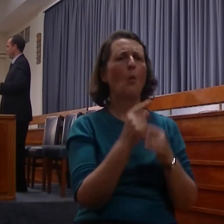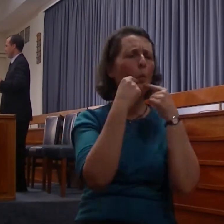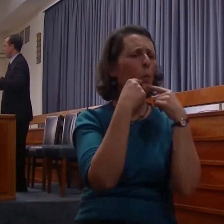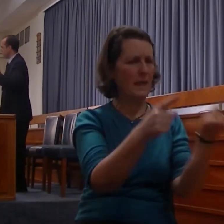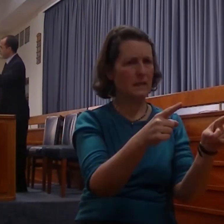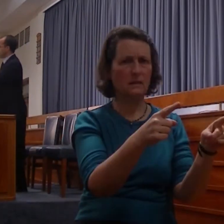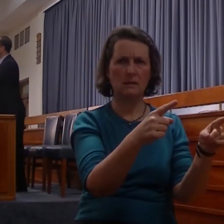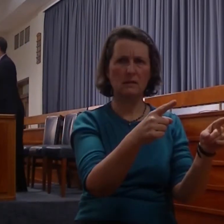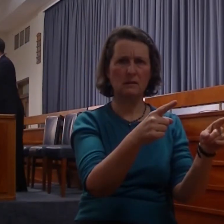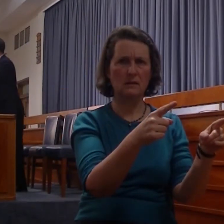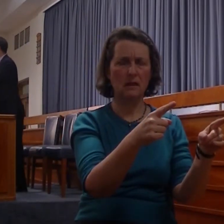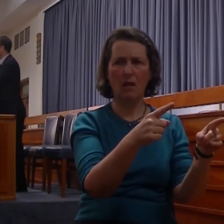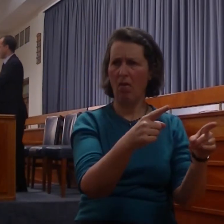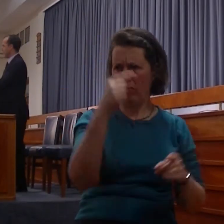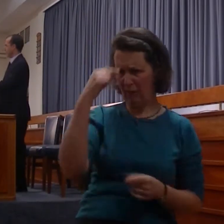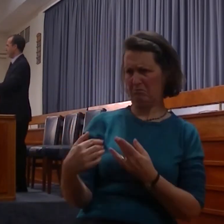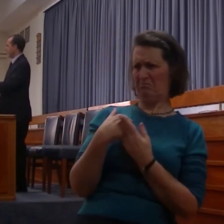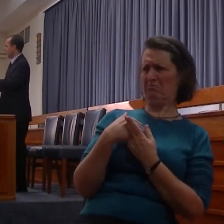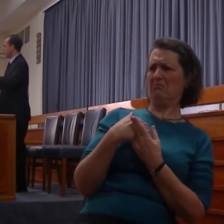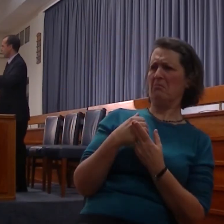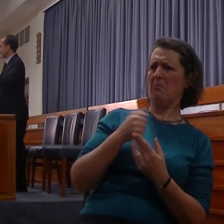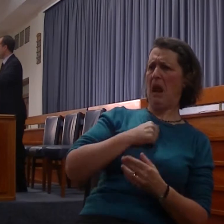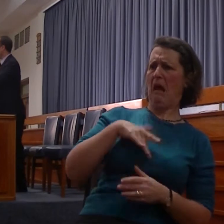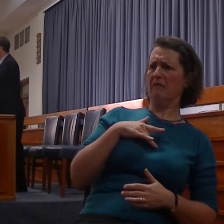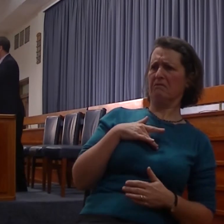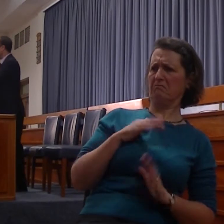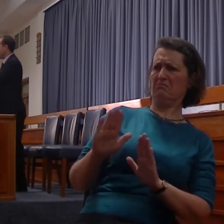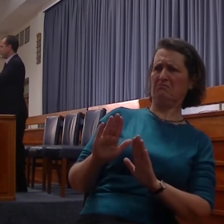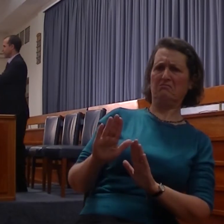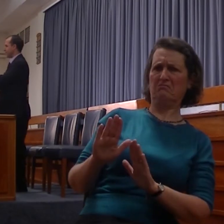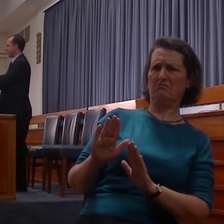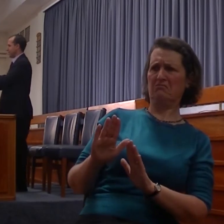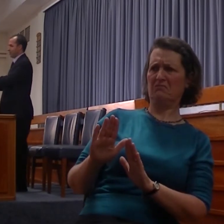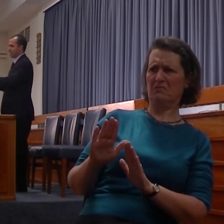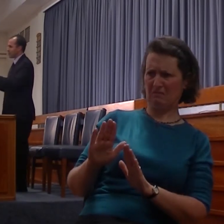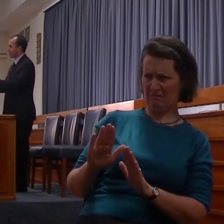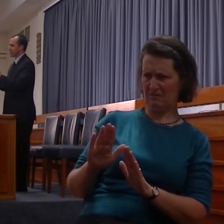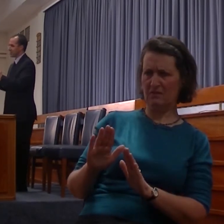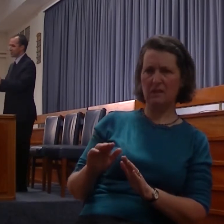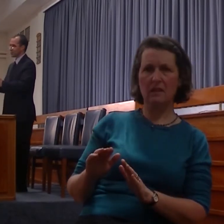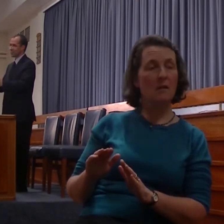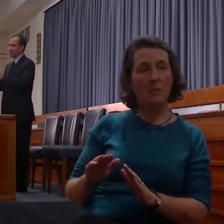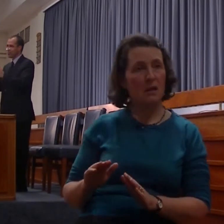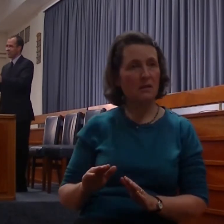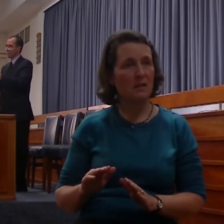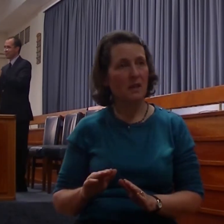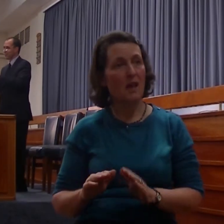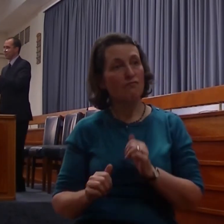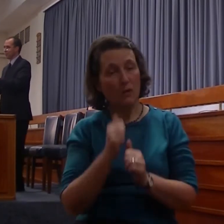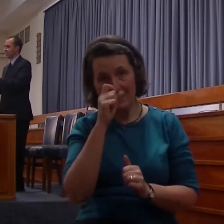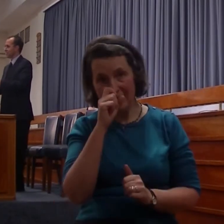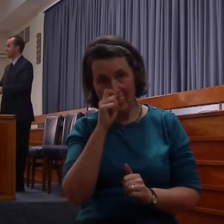is an act of love. The people, when we speak, when we witness to them, they may think we are invading their private